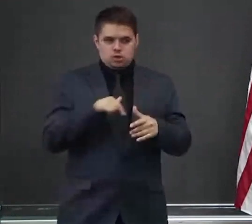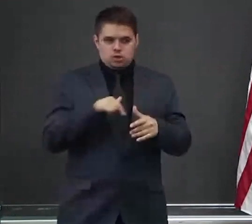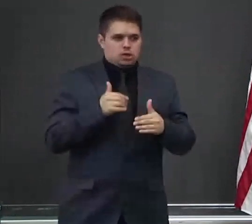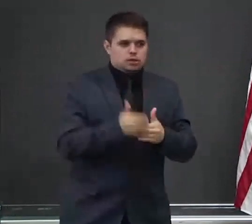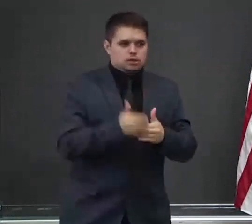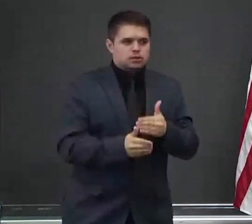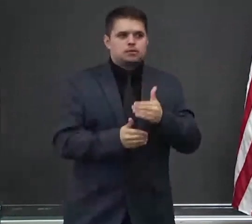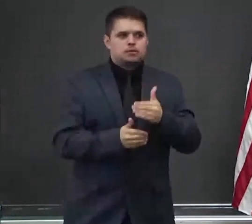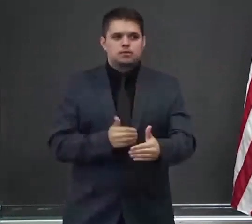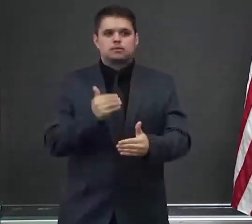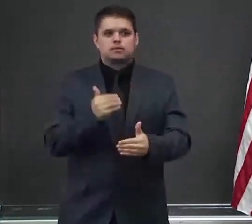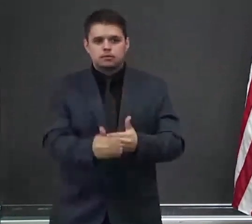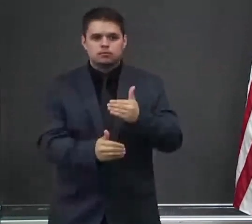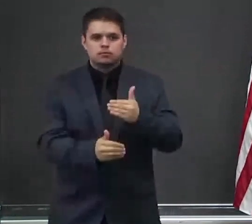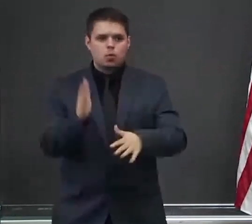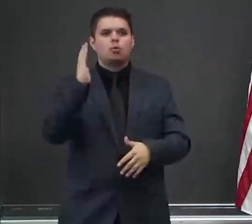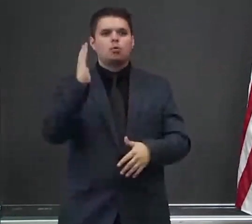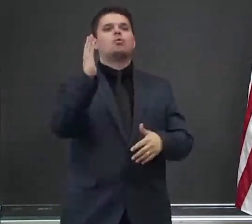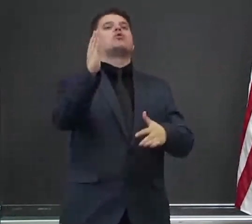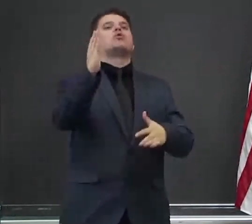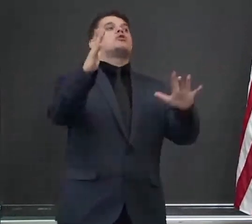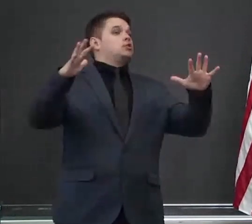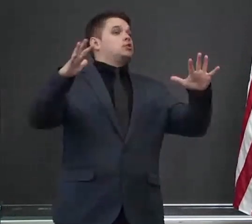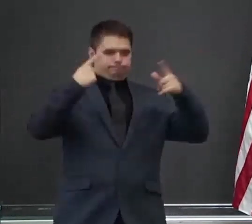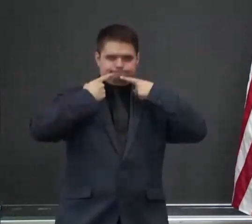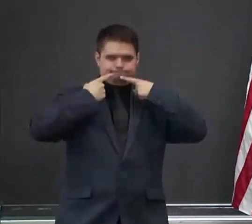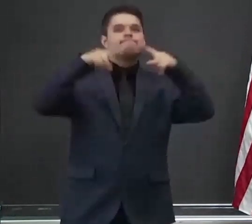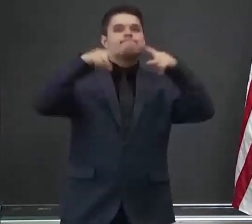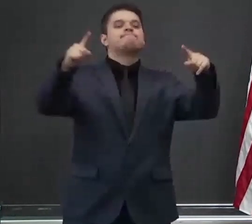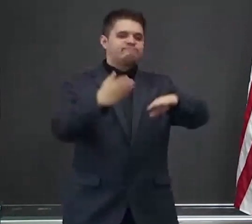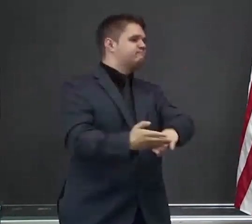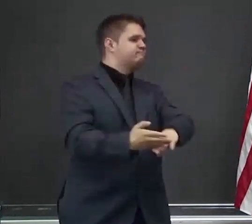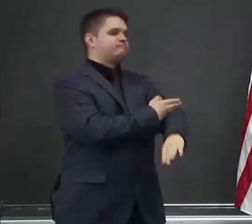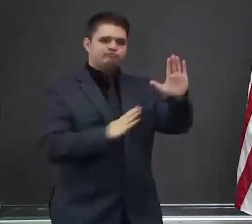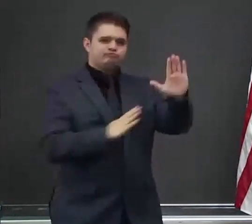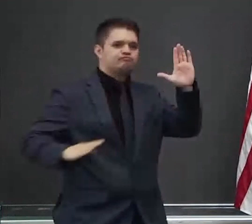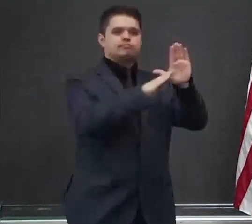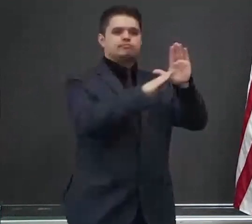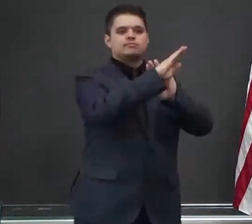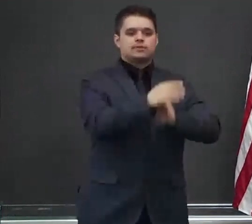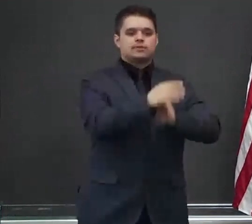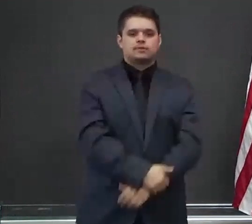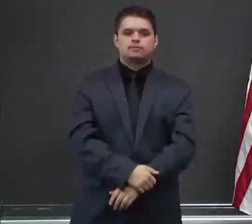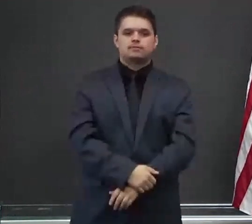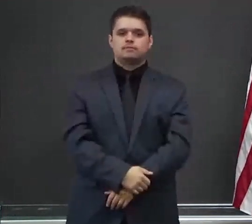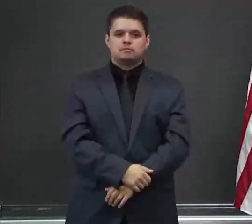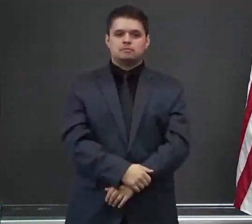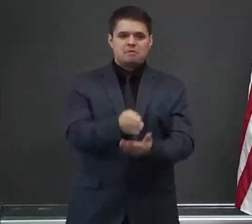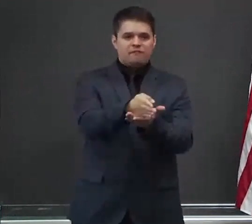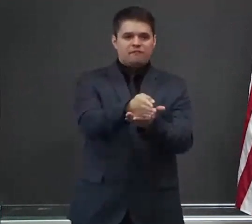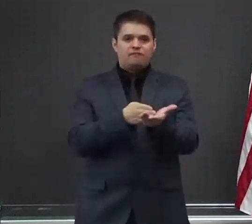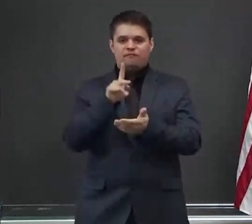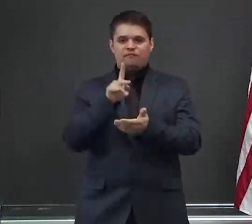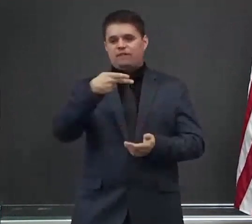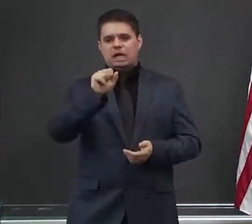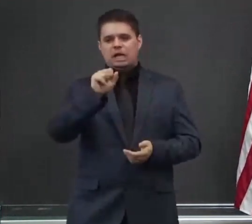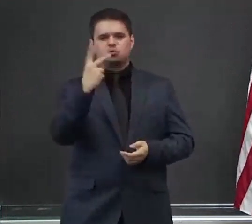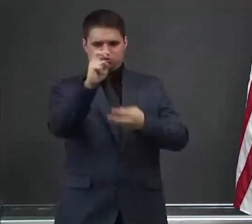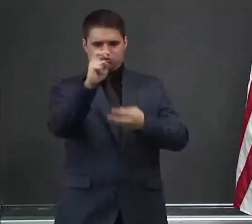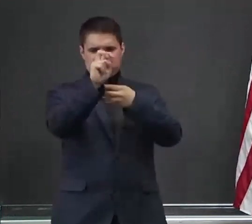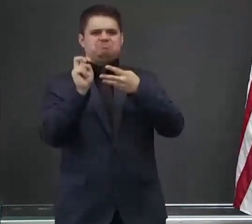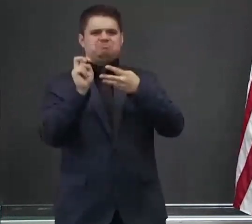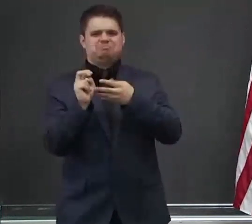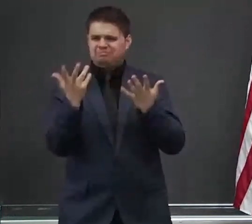more to come. Now, let's talk about phase 2. We will continue to take a